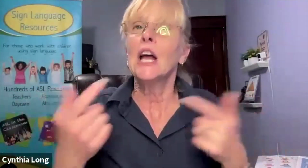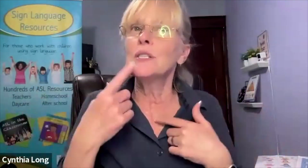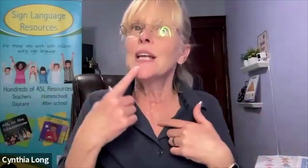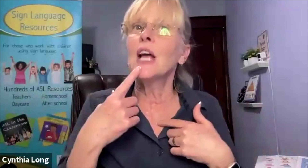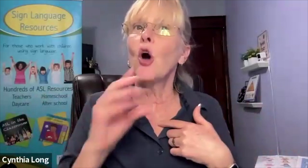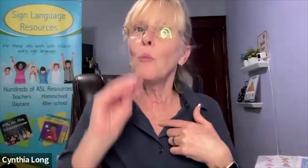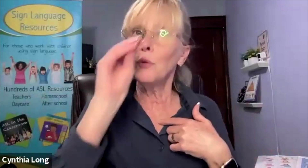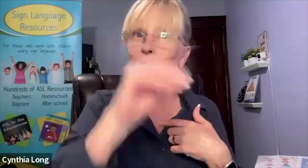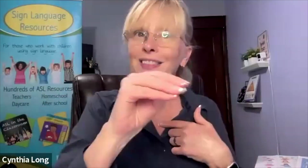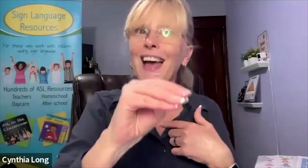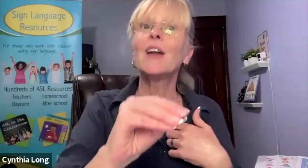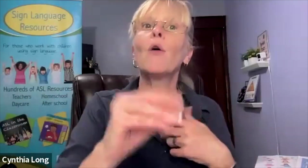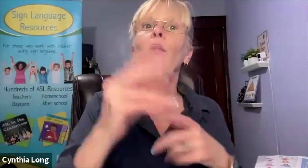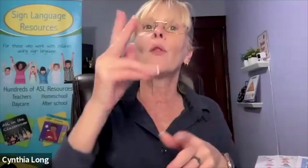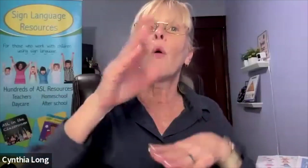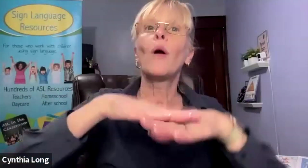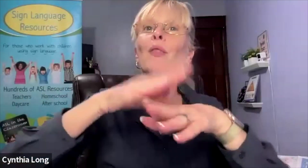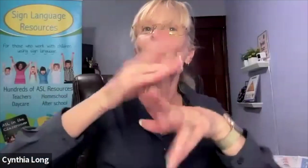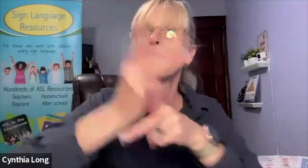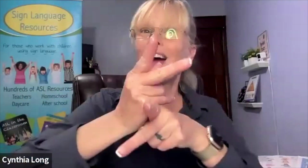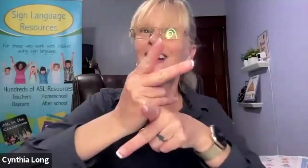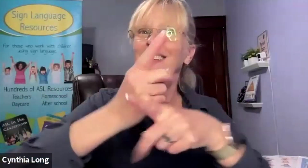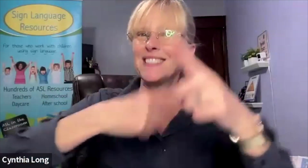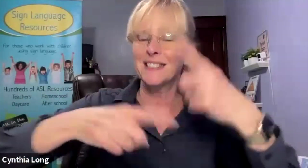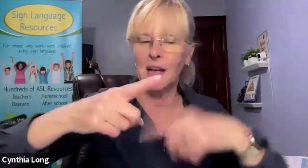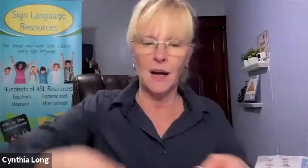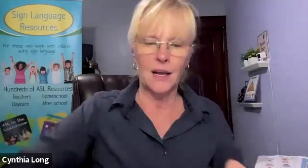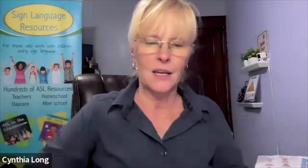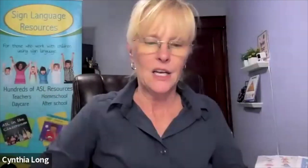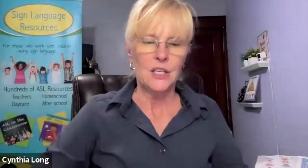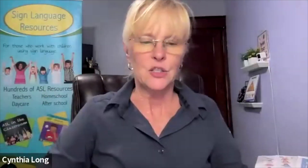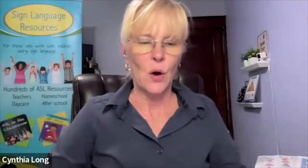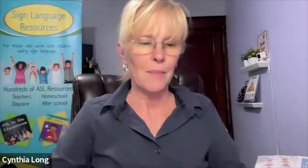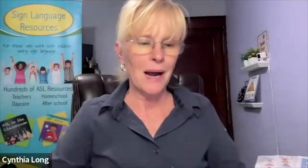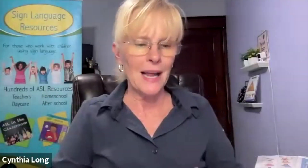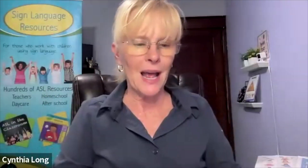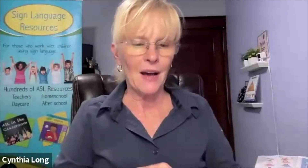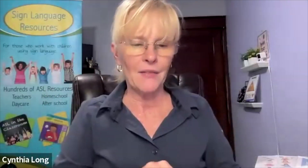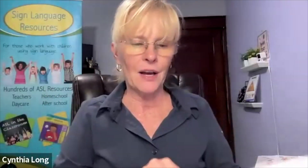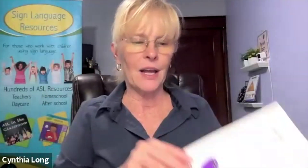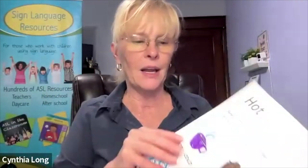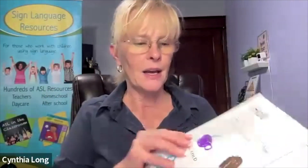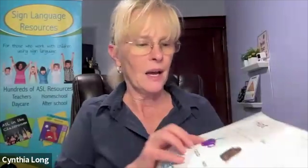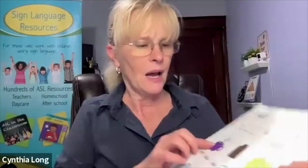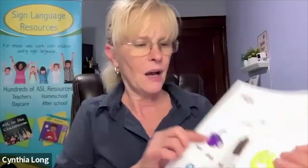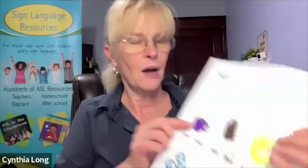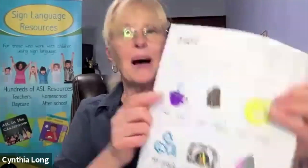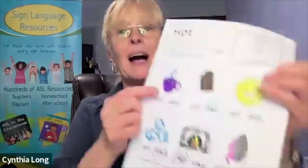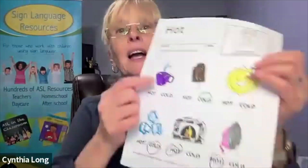you say, go put that on the right sign. So I might have a